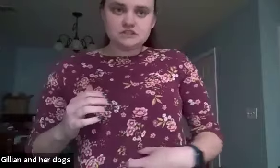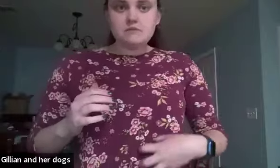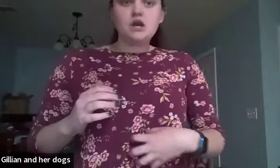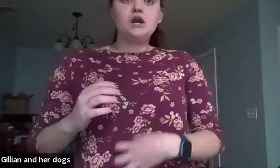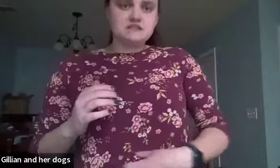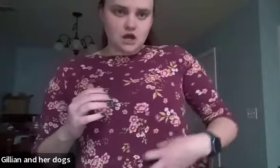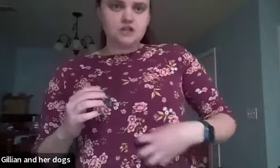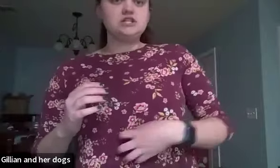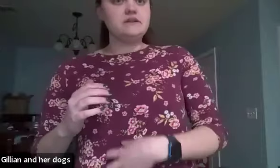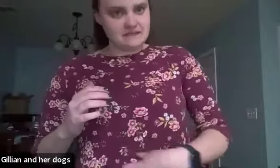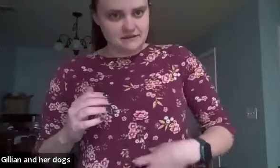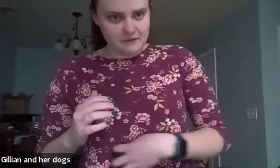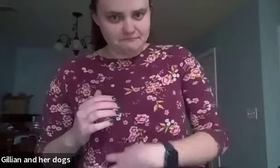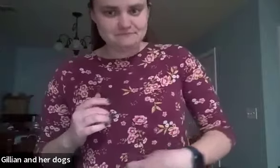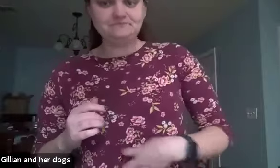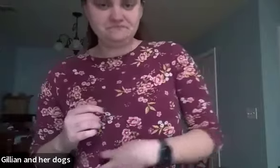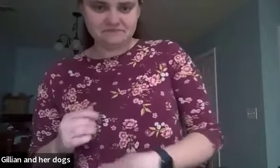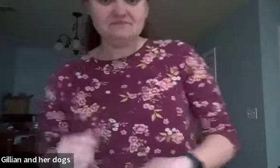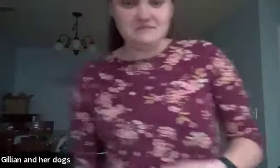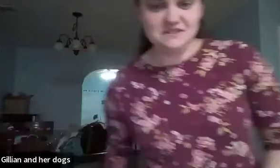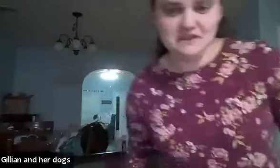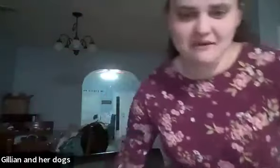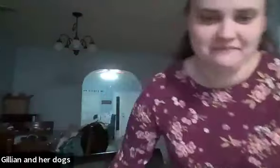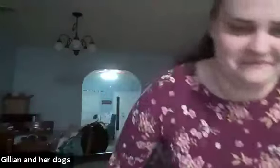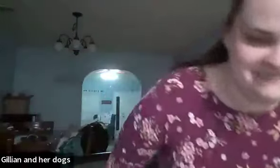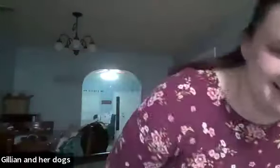your stomach hurts, nausea, things like that. So yeah.